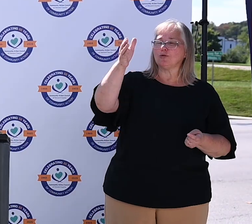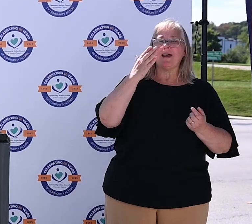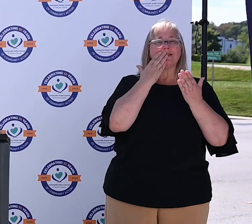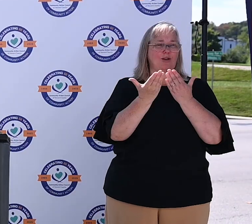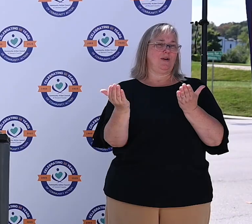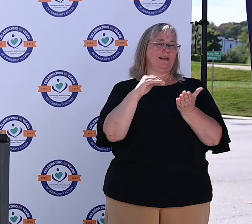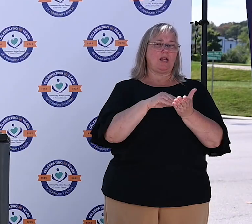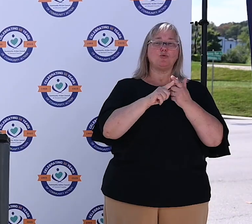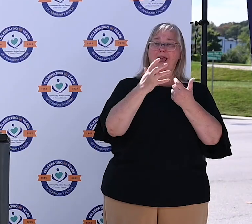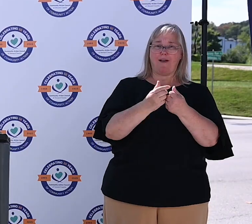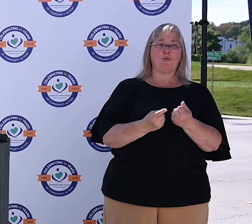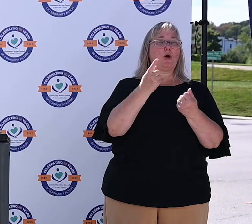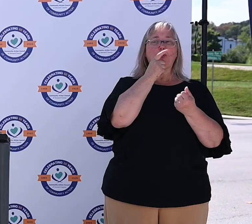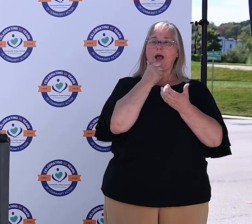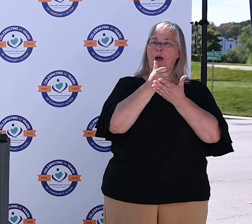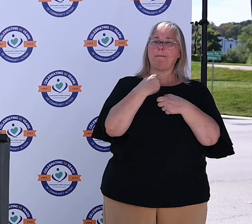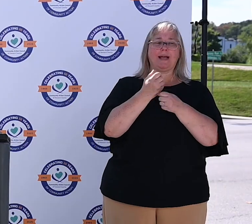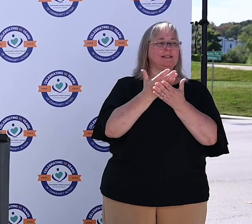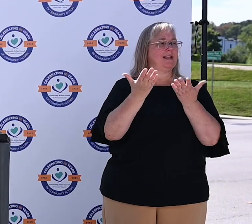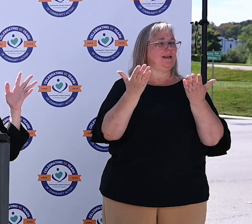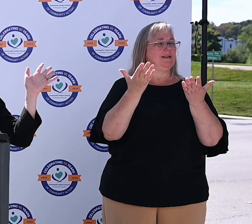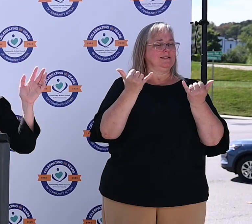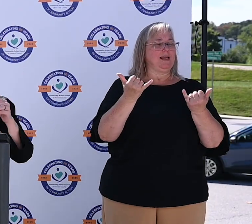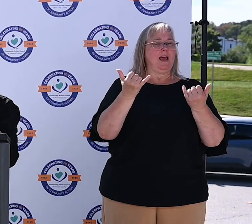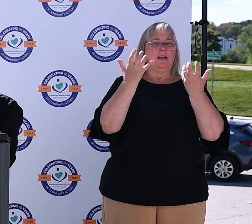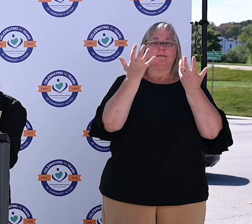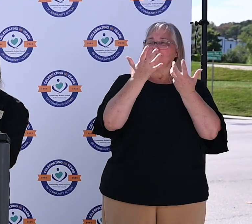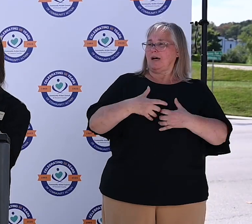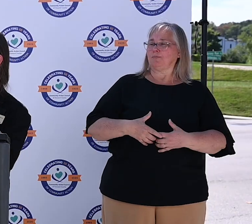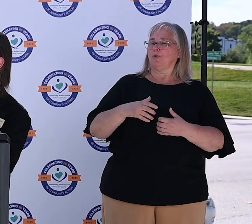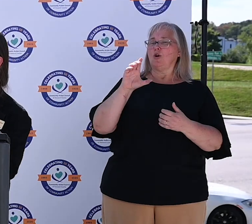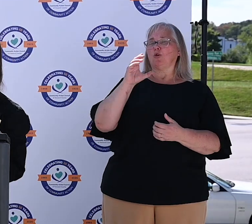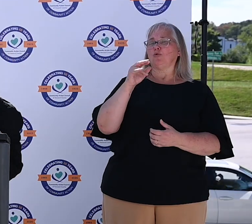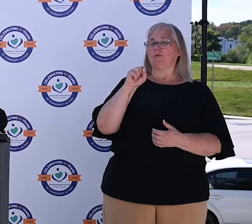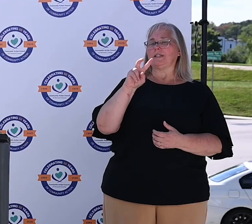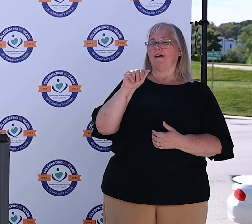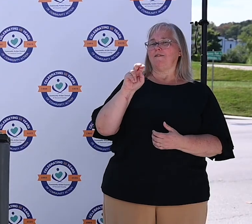once more to everyone who helped make today possible. Chris Van Hollen.